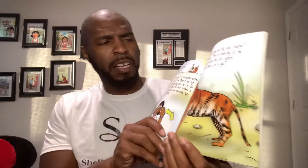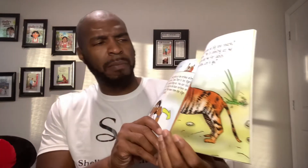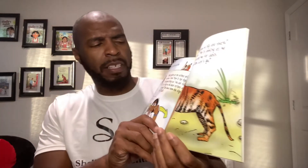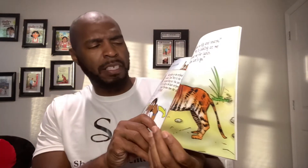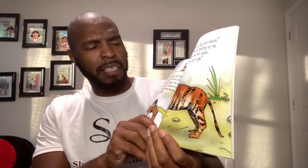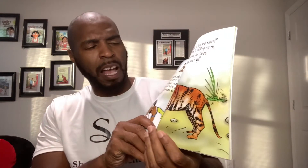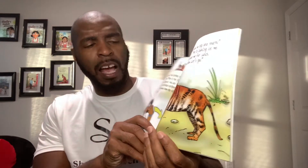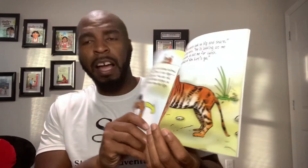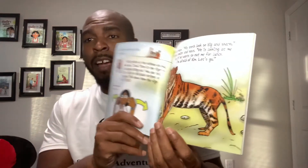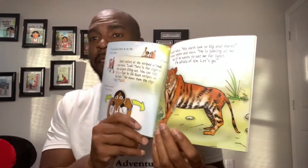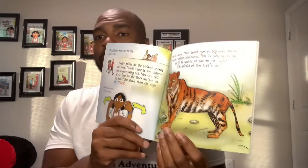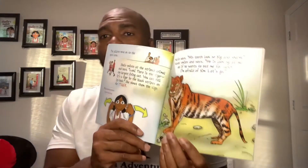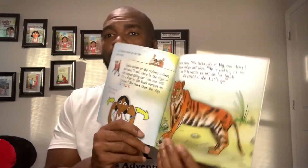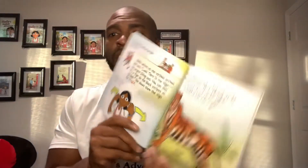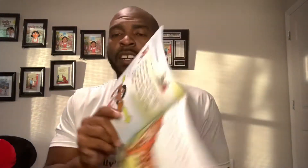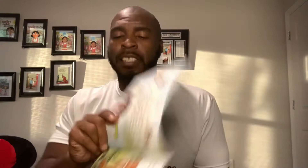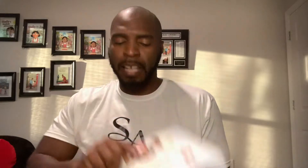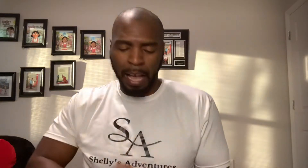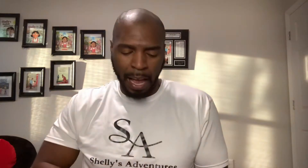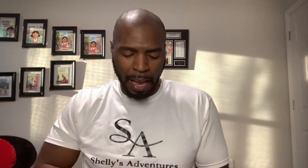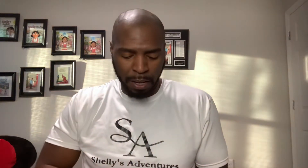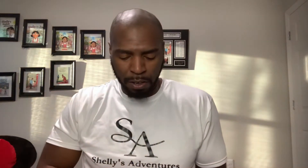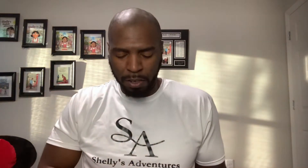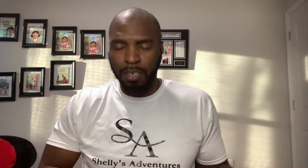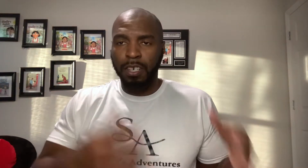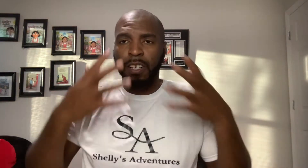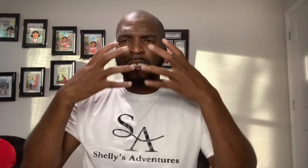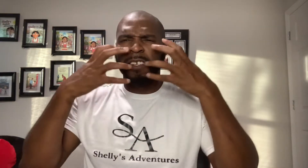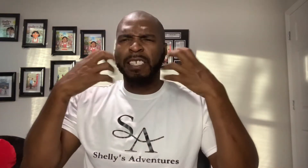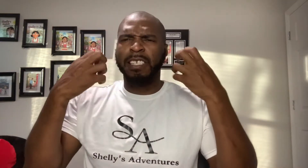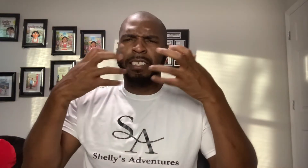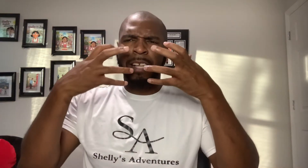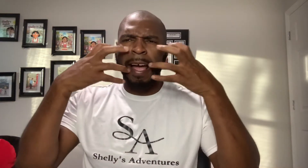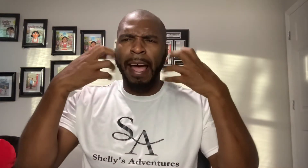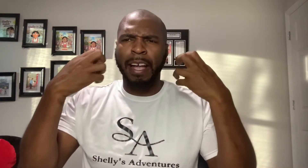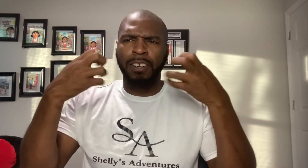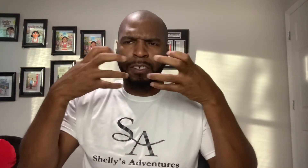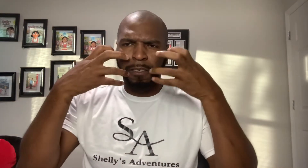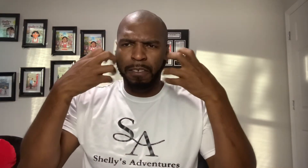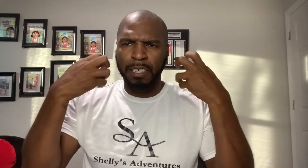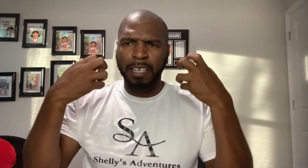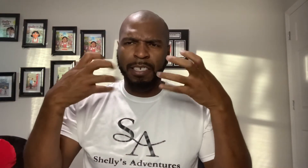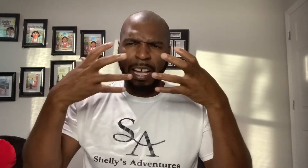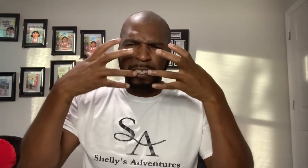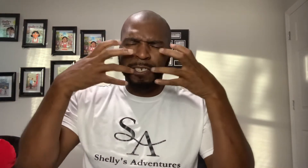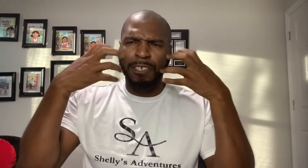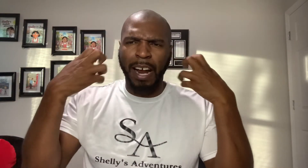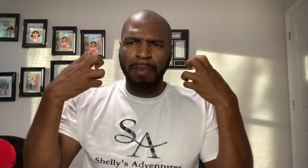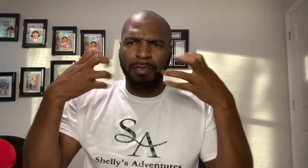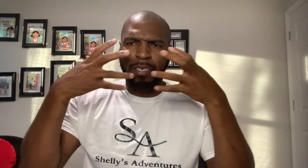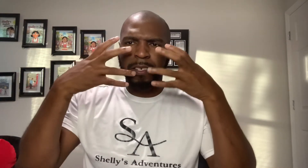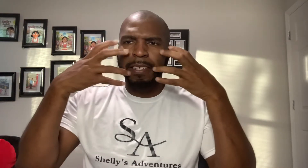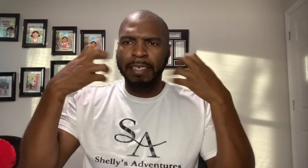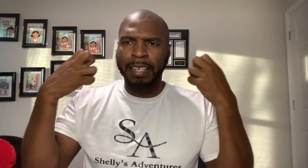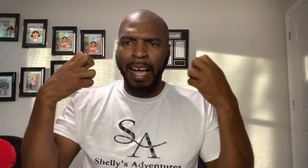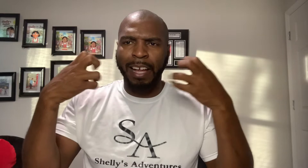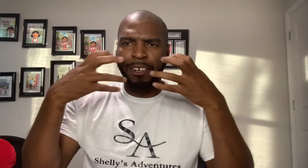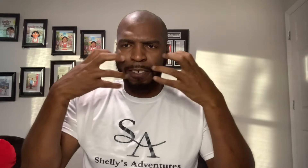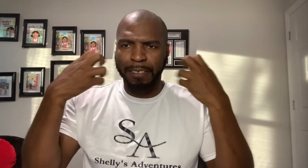the sign for tiger. So this is tiger. It's like the stripes. Tiger.